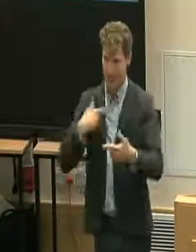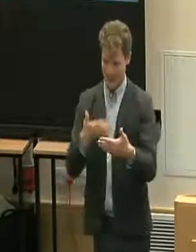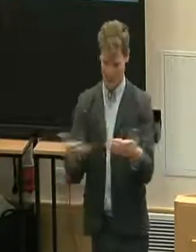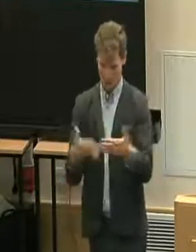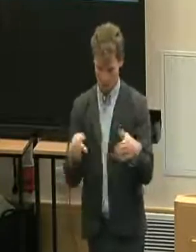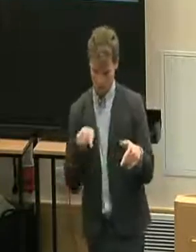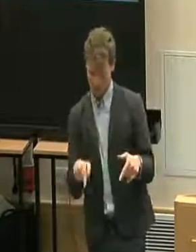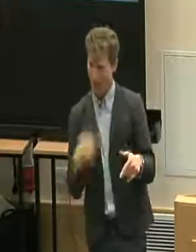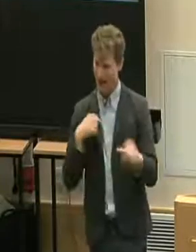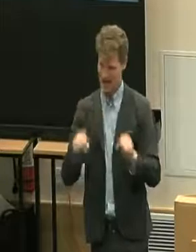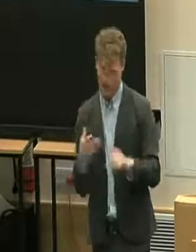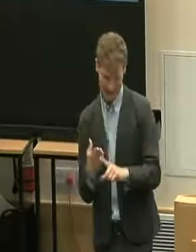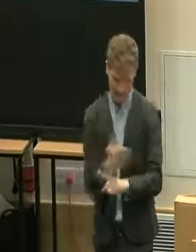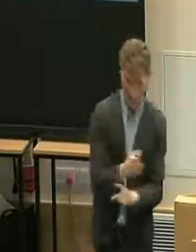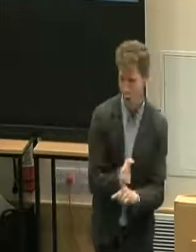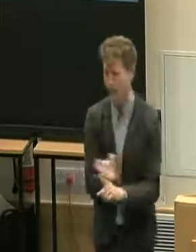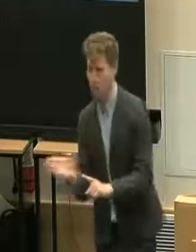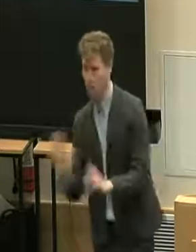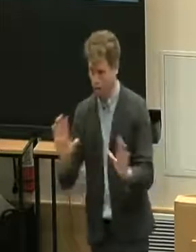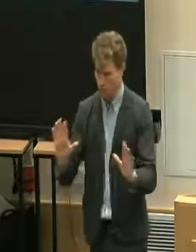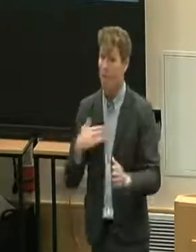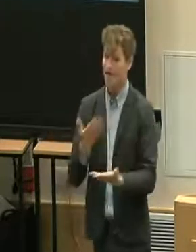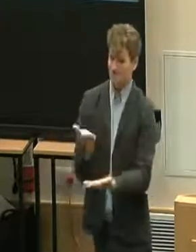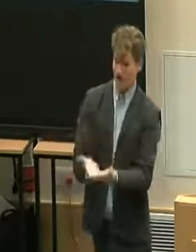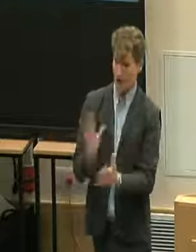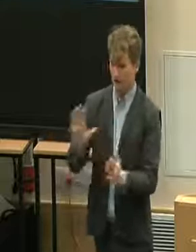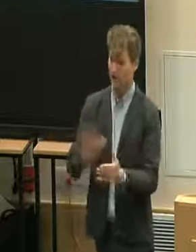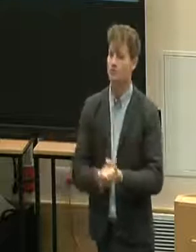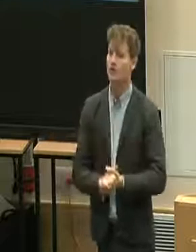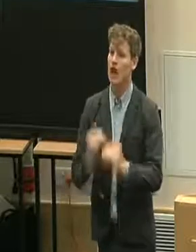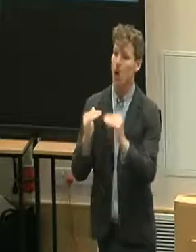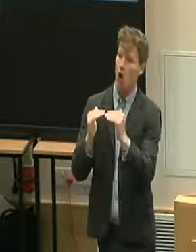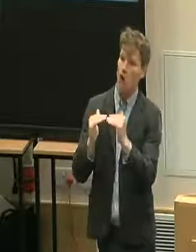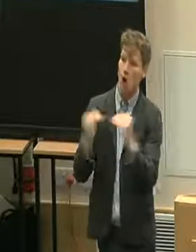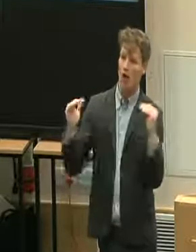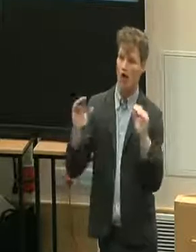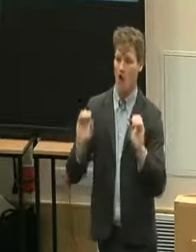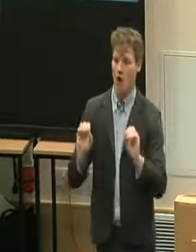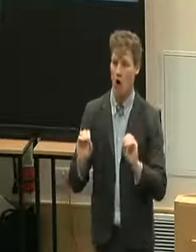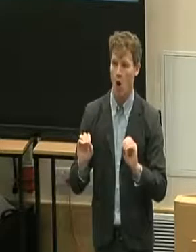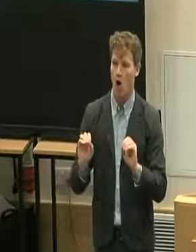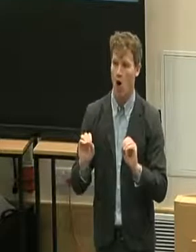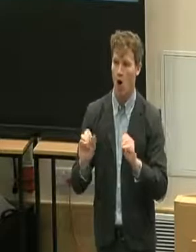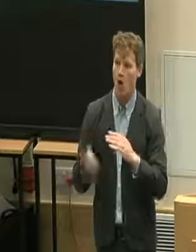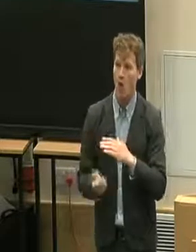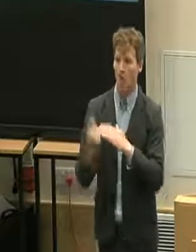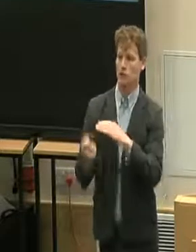fact. Equality of opportunity, which has had a long political history,